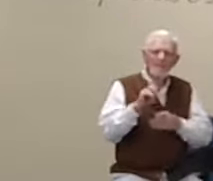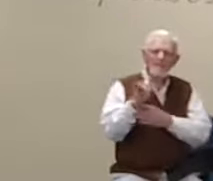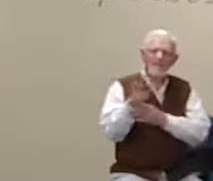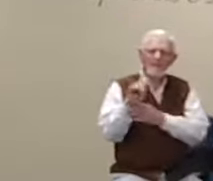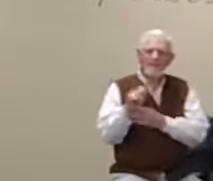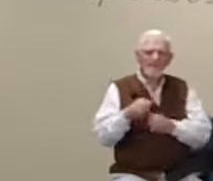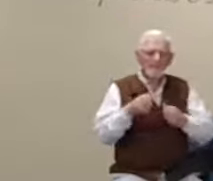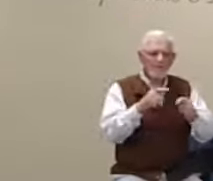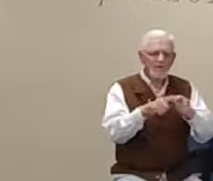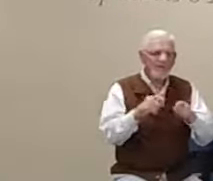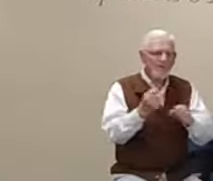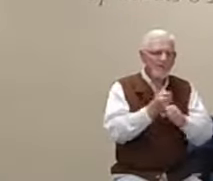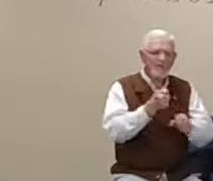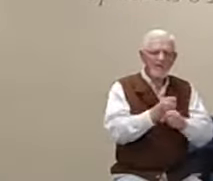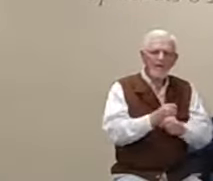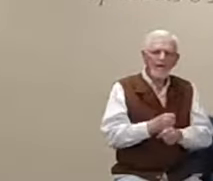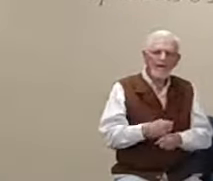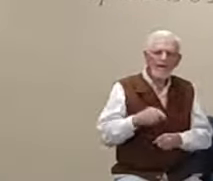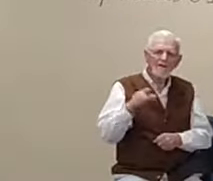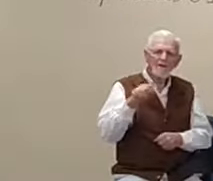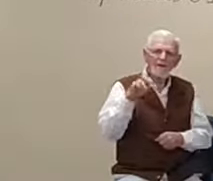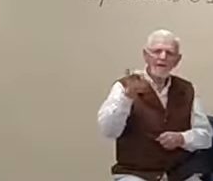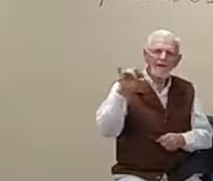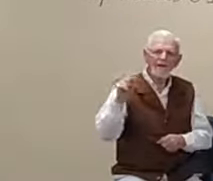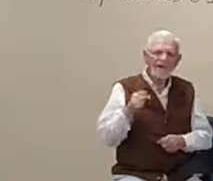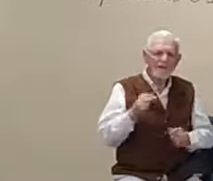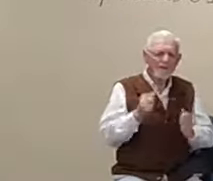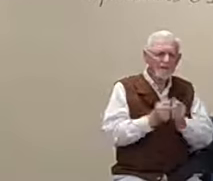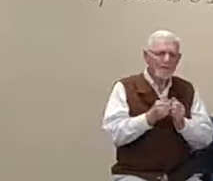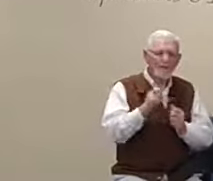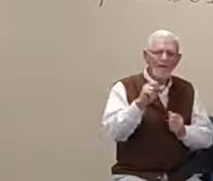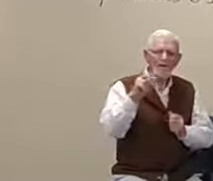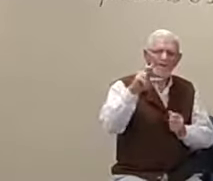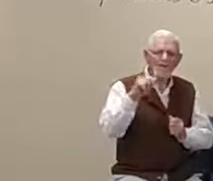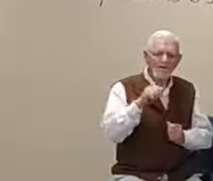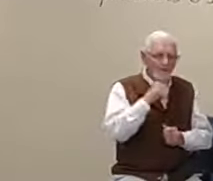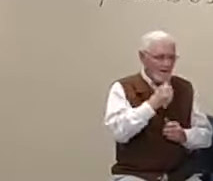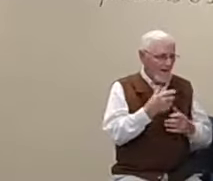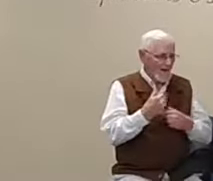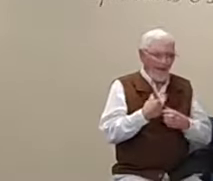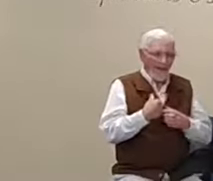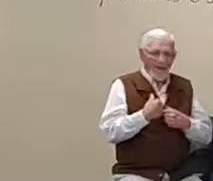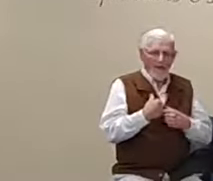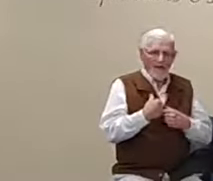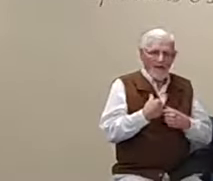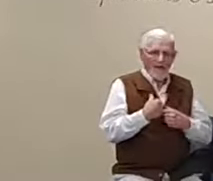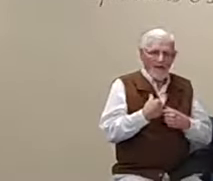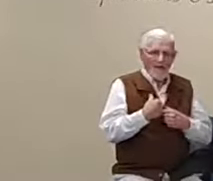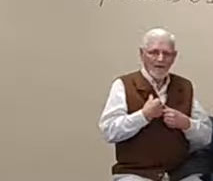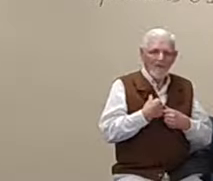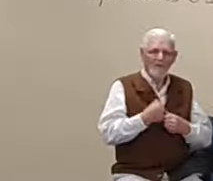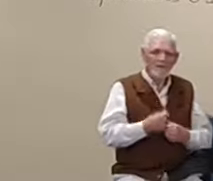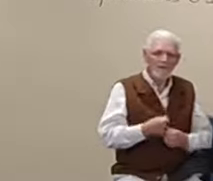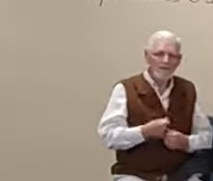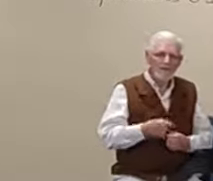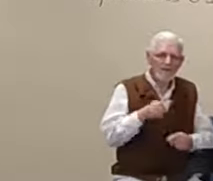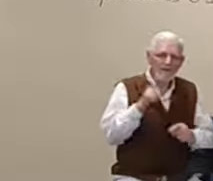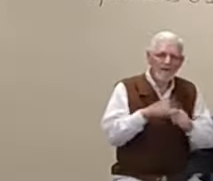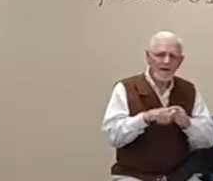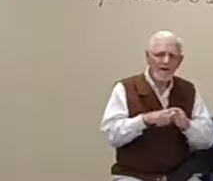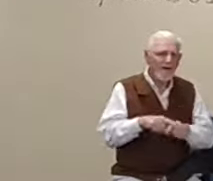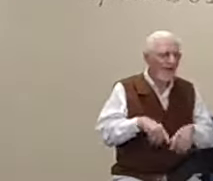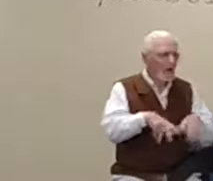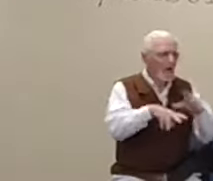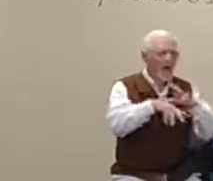fight Goliath with Saul's armor. I haven't proved it. That's not me. Amen? I can't go